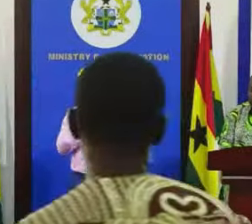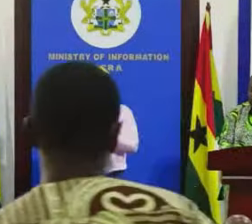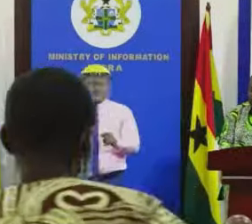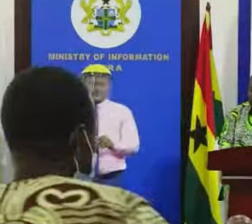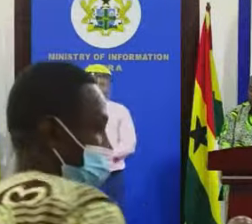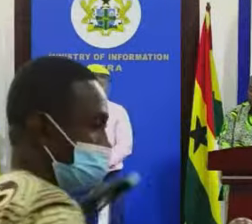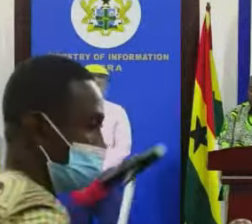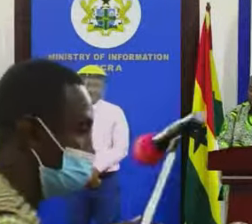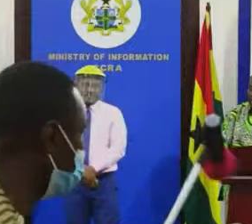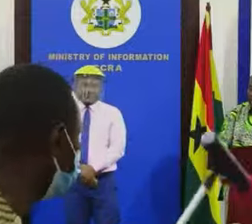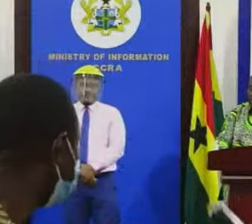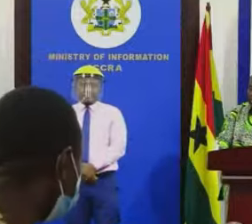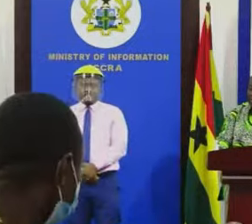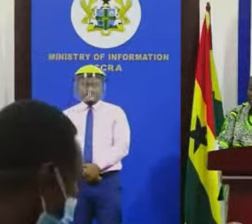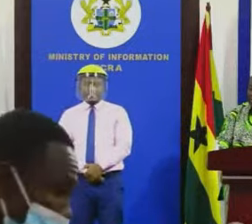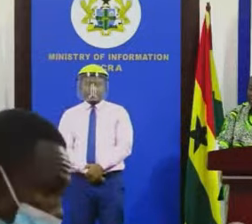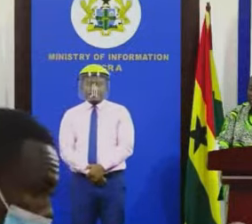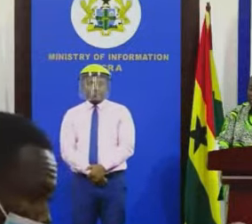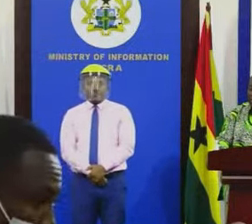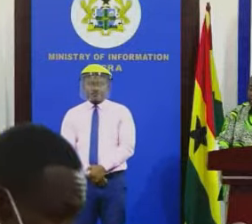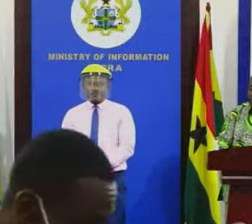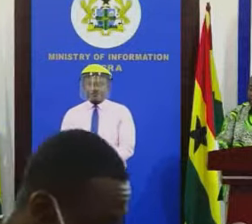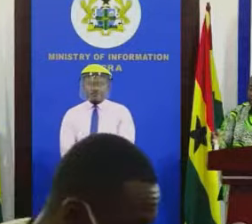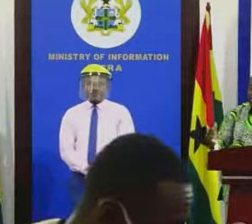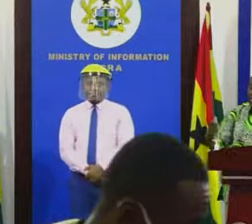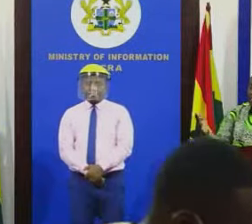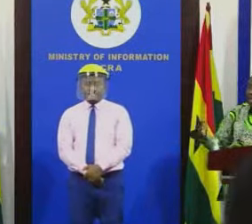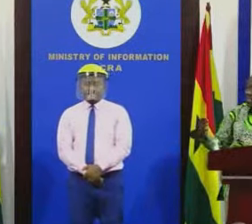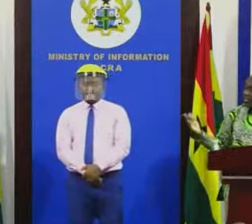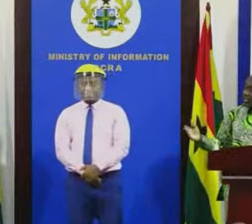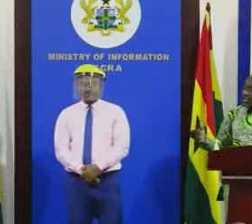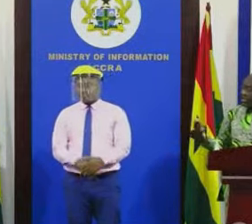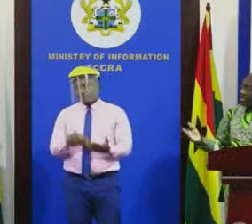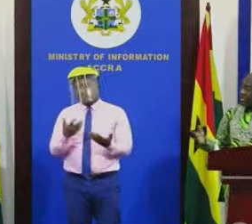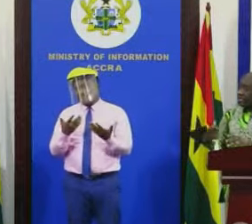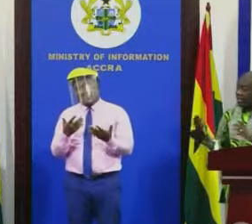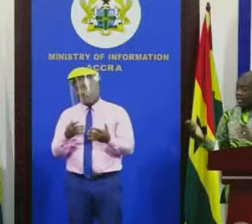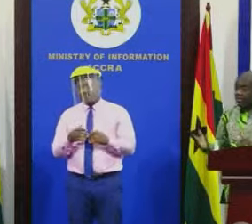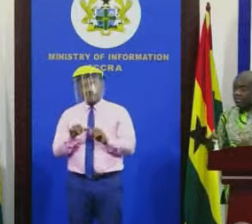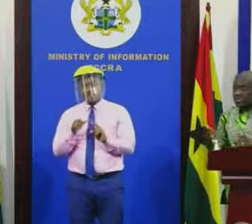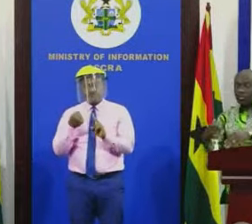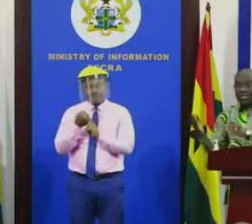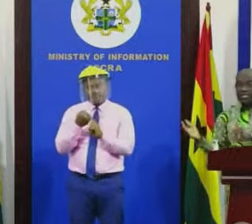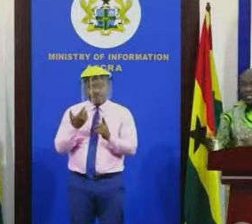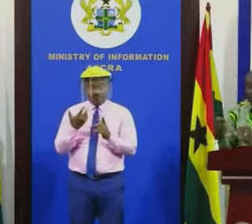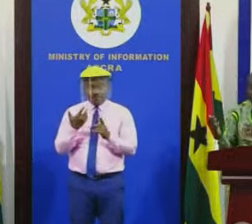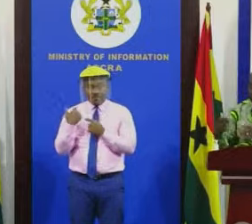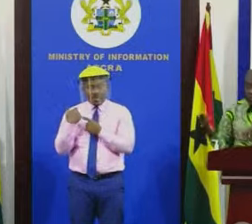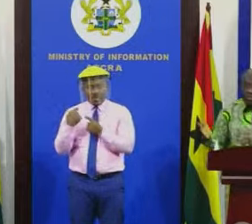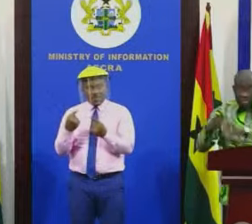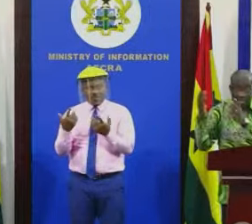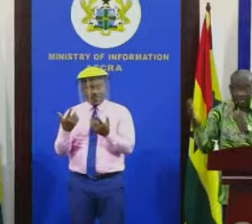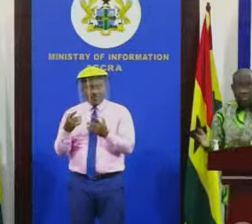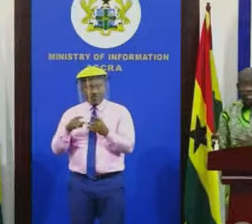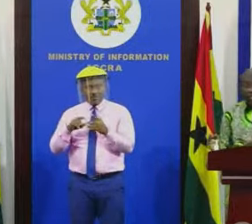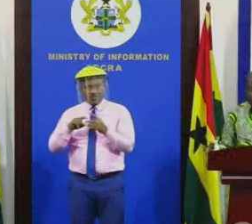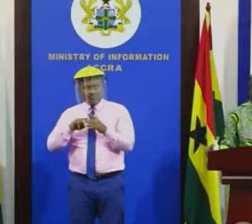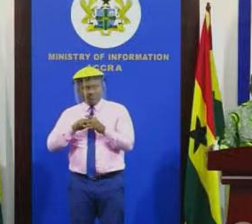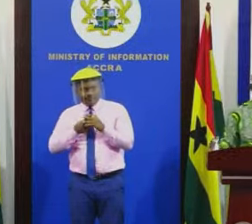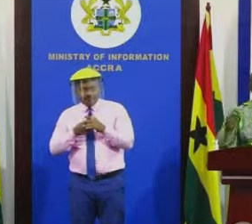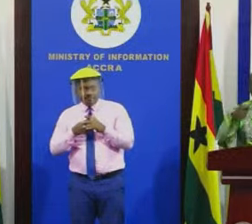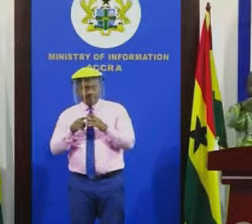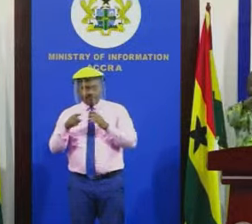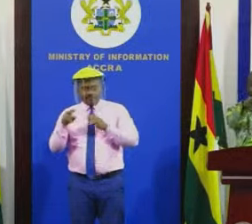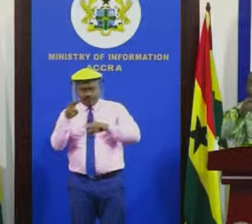Okay. So do you have an update on the perhaps the impact since you started these patrols, the total